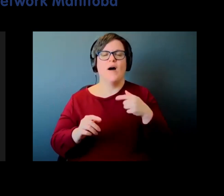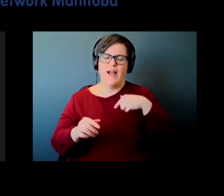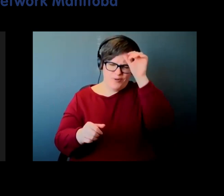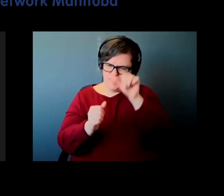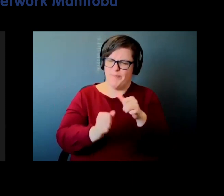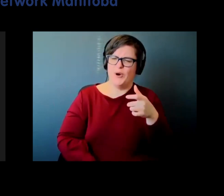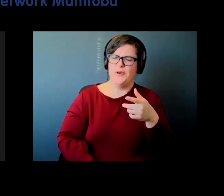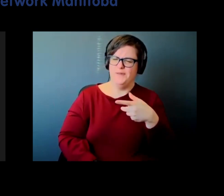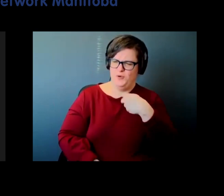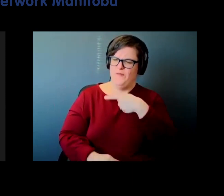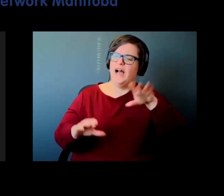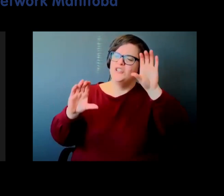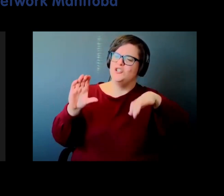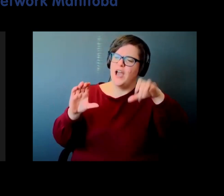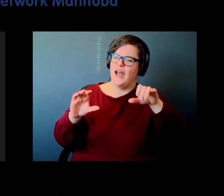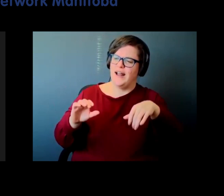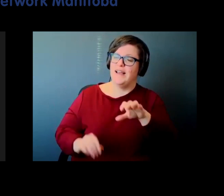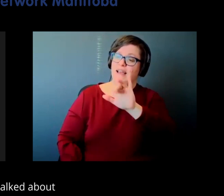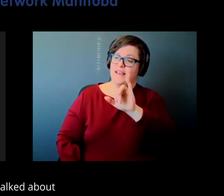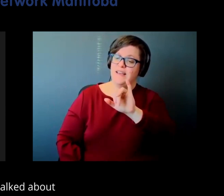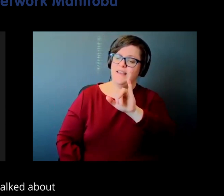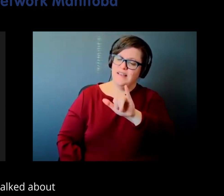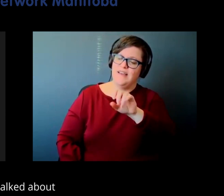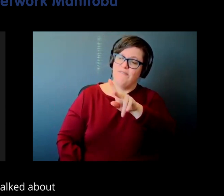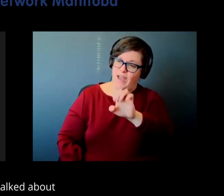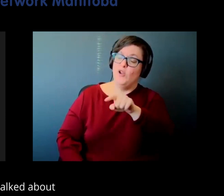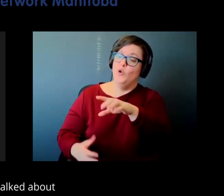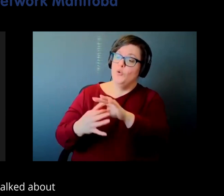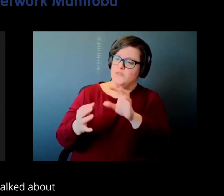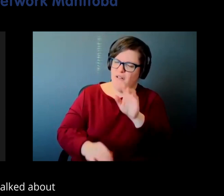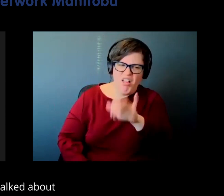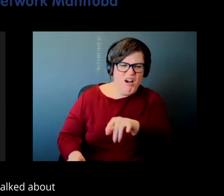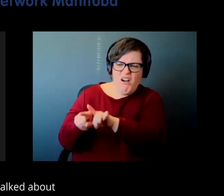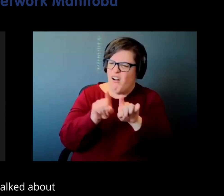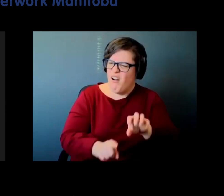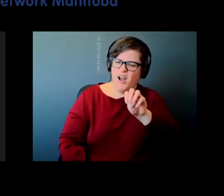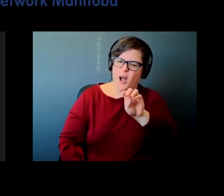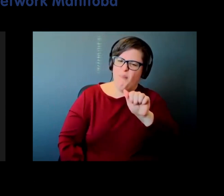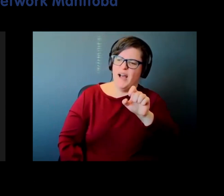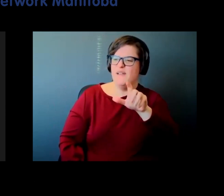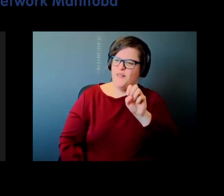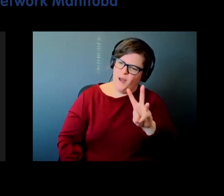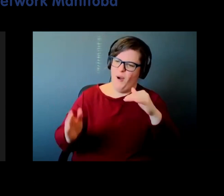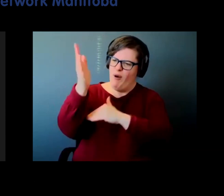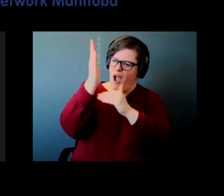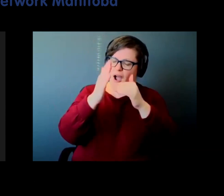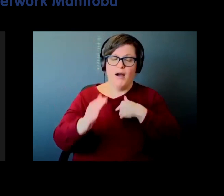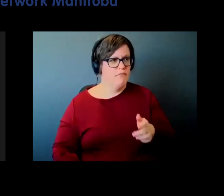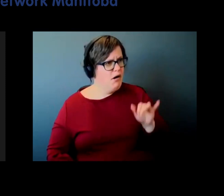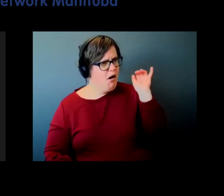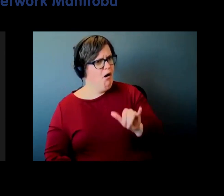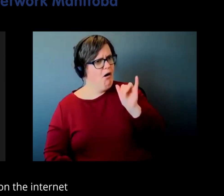what this is. So I did a lot of research after we talked about like even more research on it, and then coming up with the